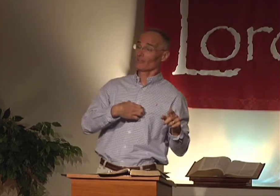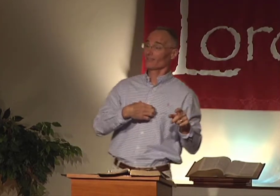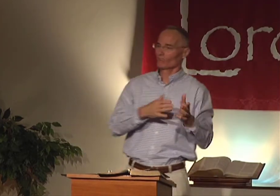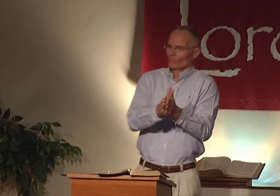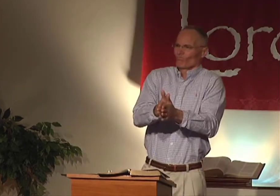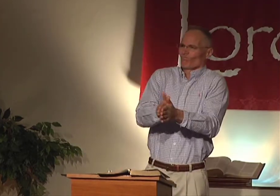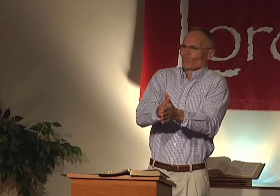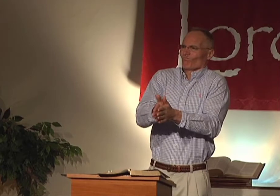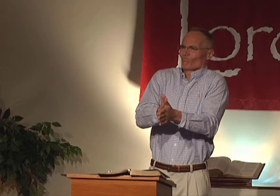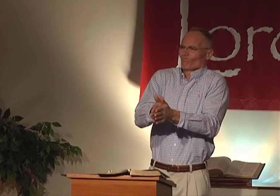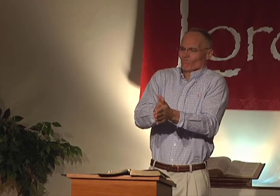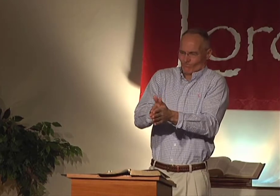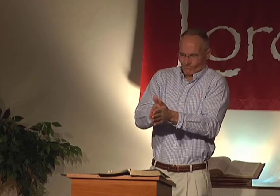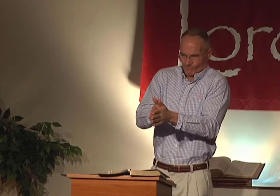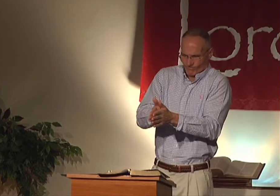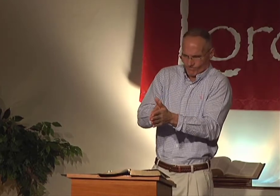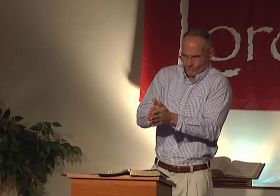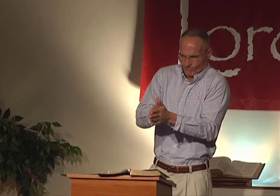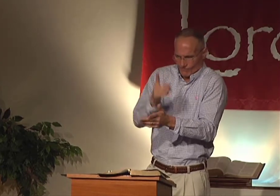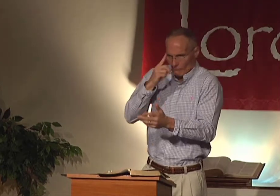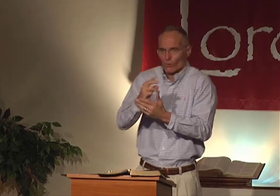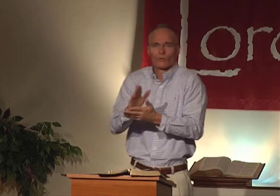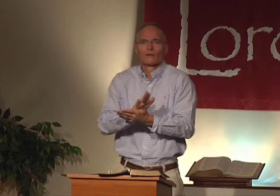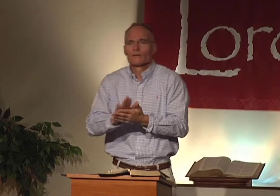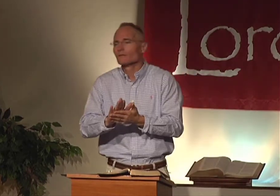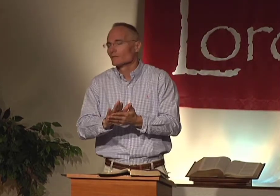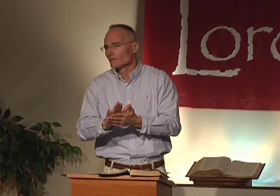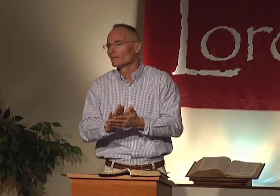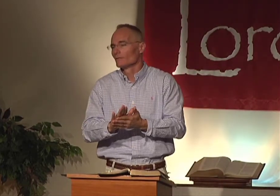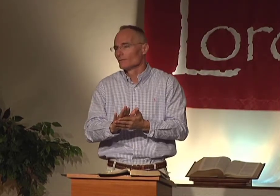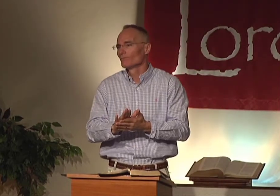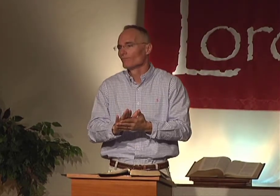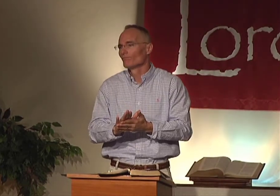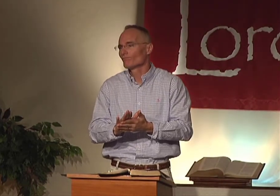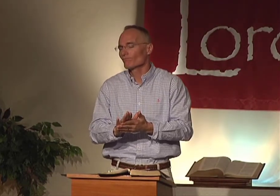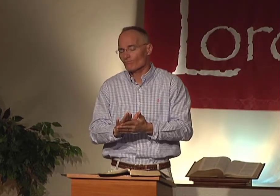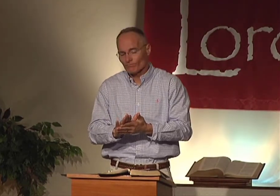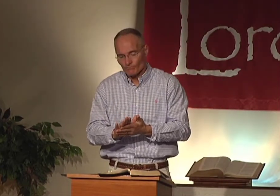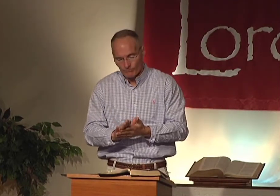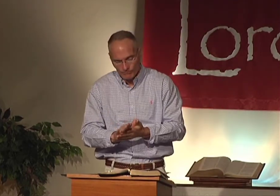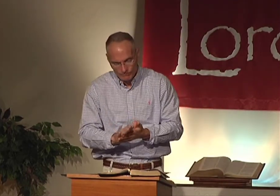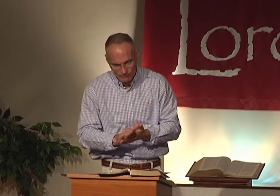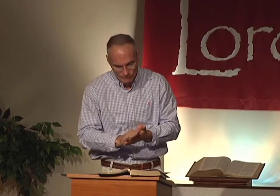We live hungry, just motivated for holiness.